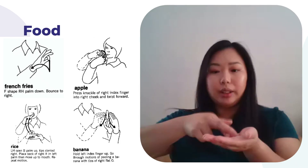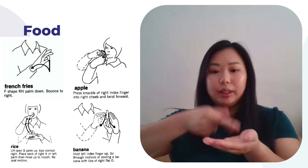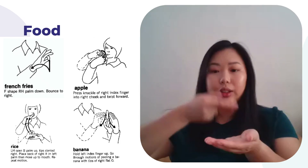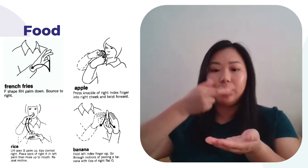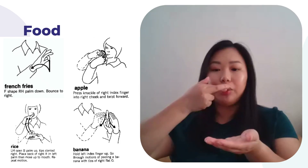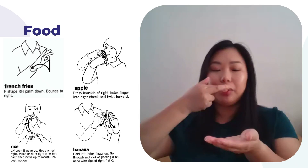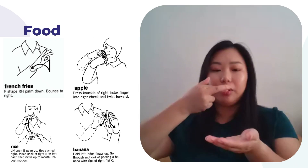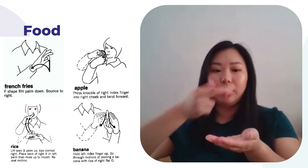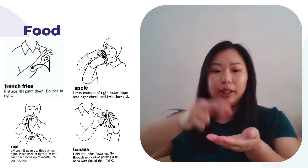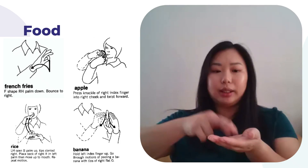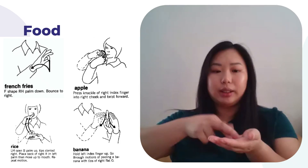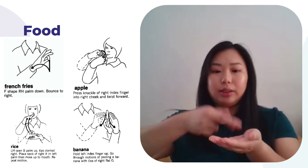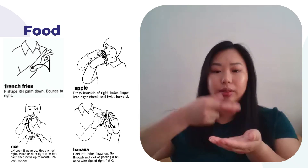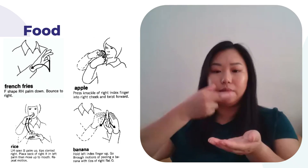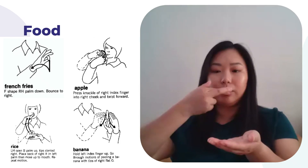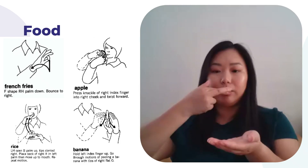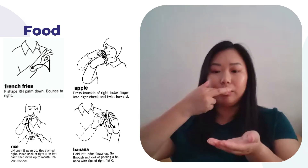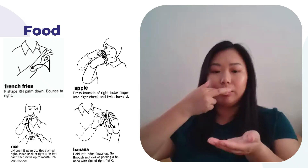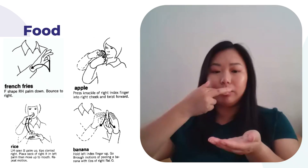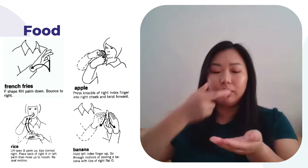R and scoop. Rice.